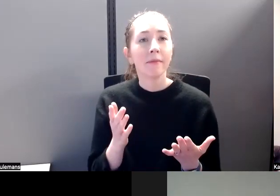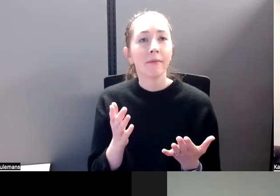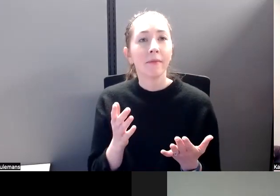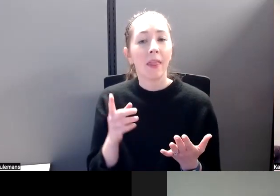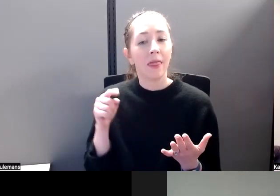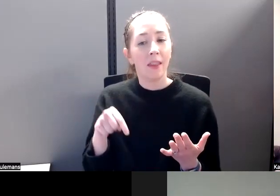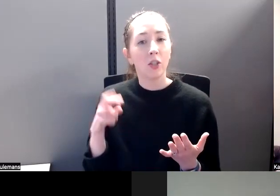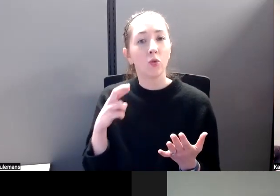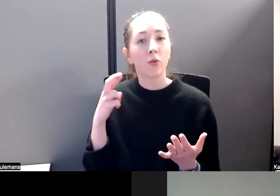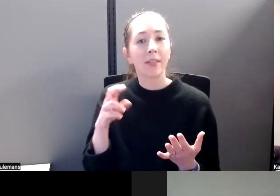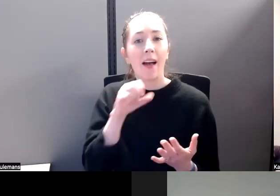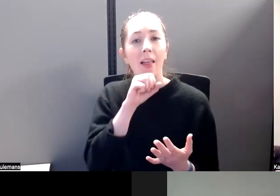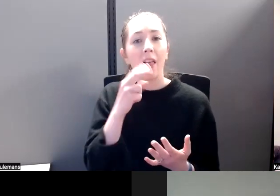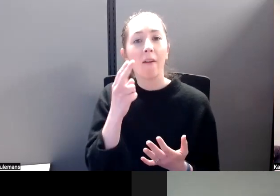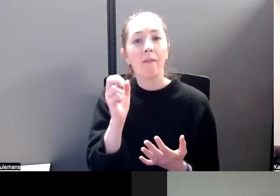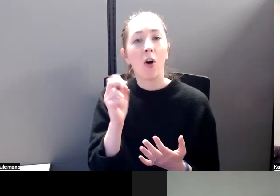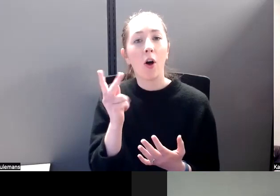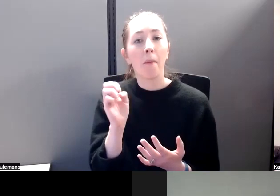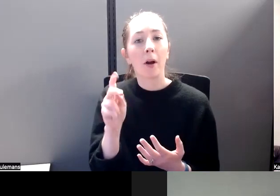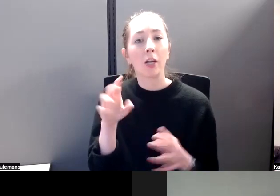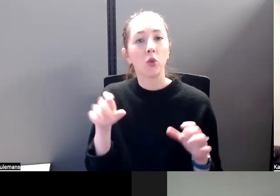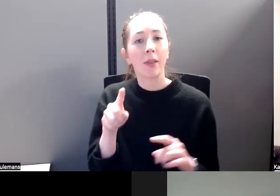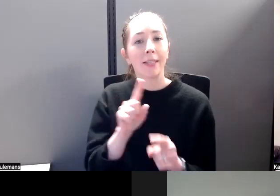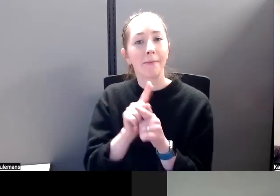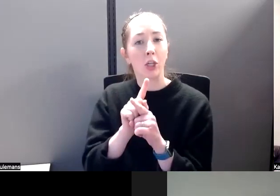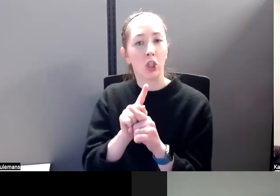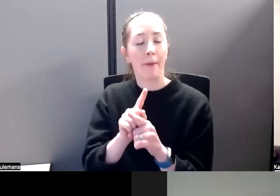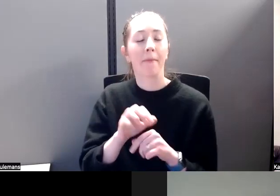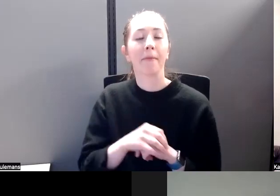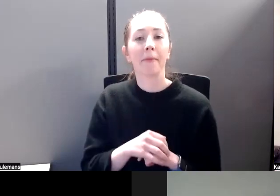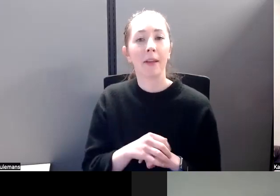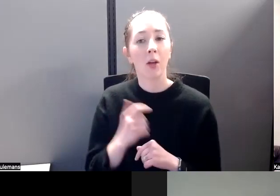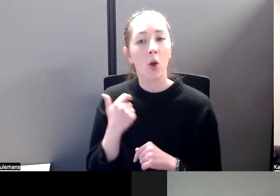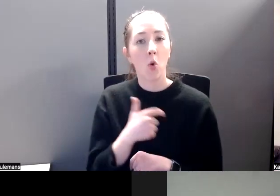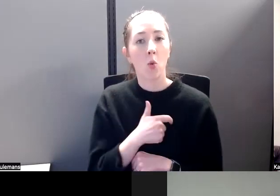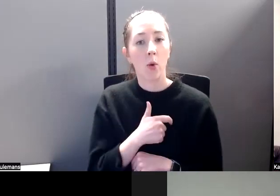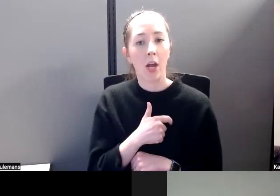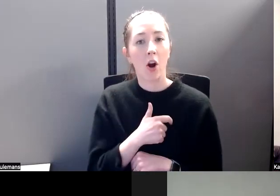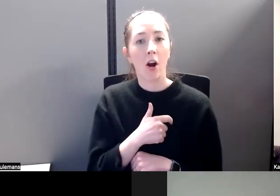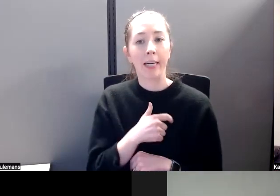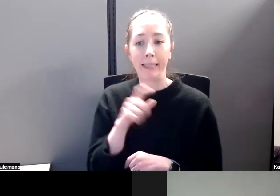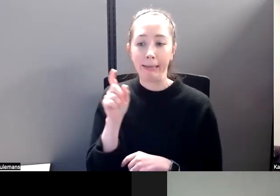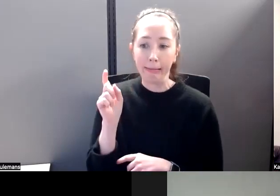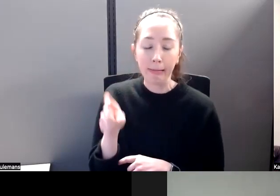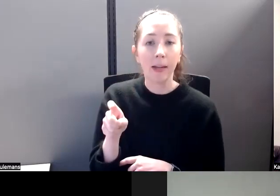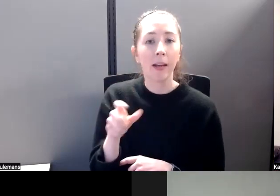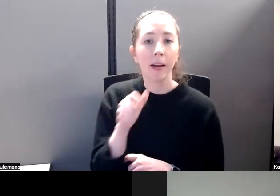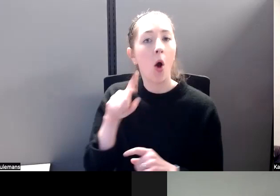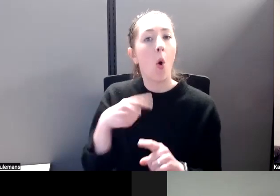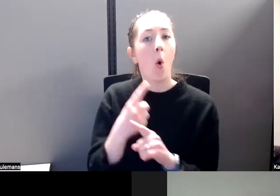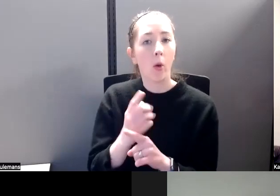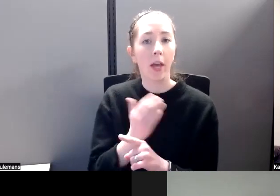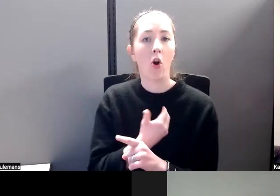is why I love that Hallmark is doing this mentorship, because we are in desperate need, and this is not just Hallmark, this is